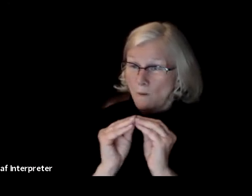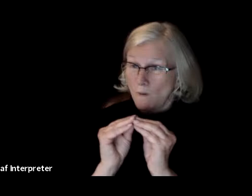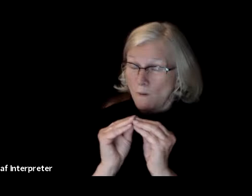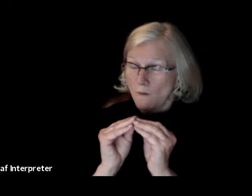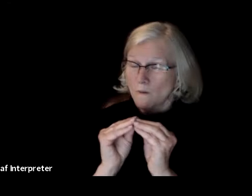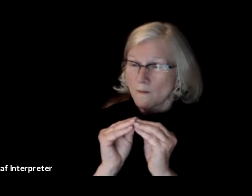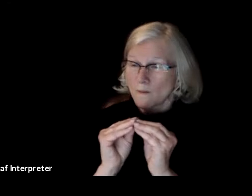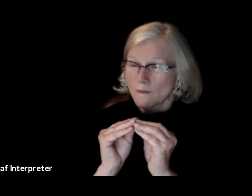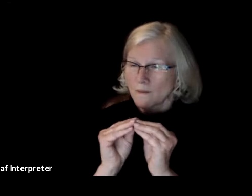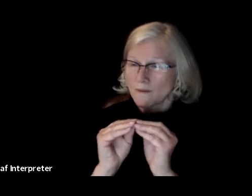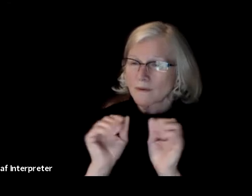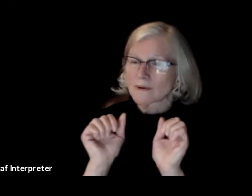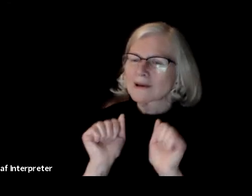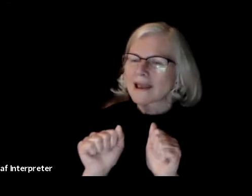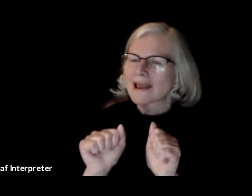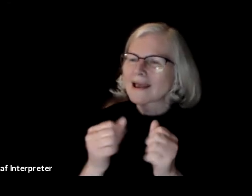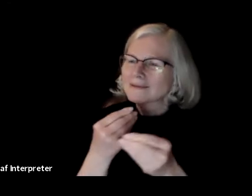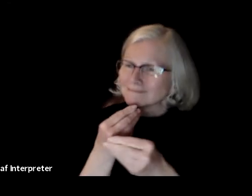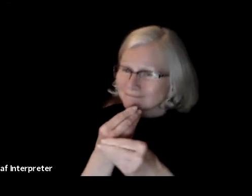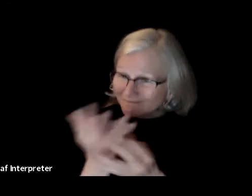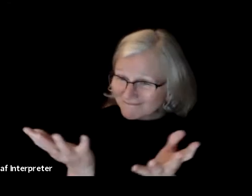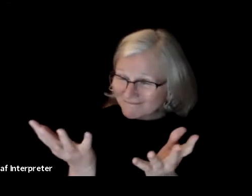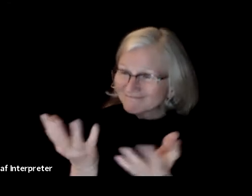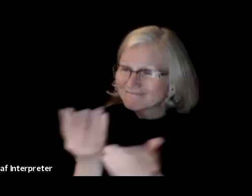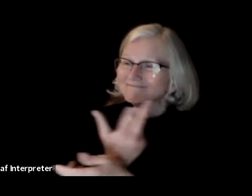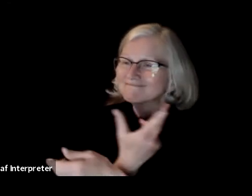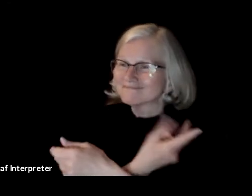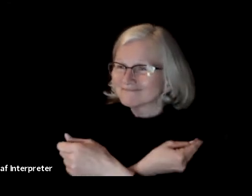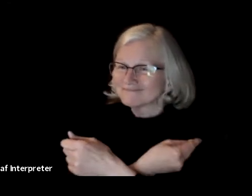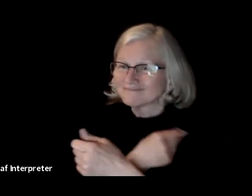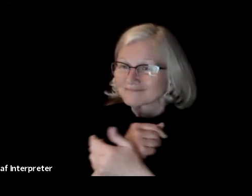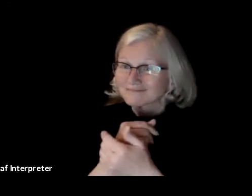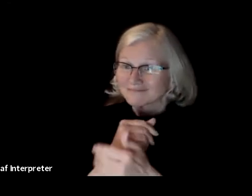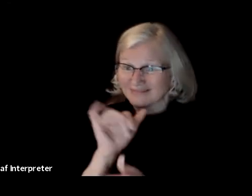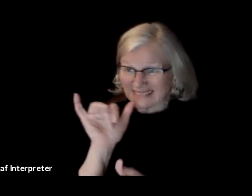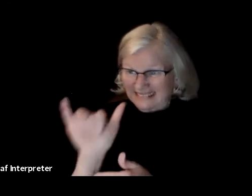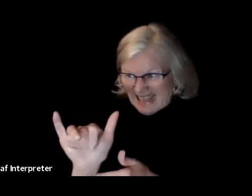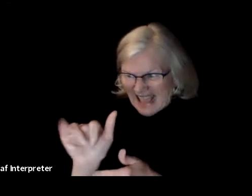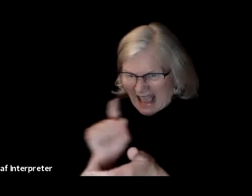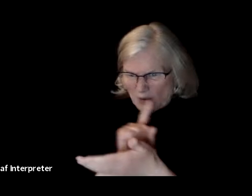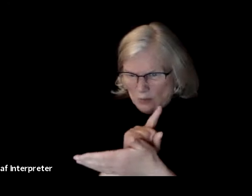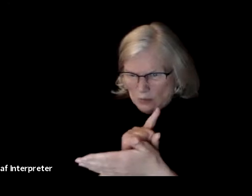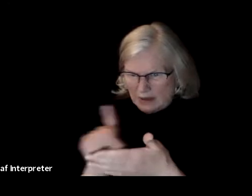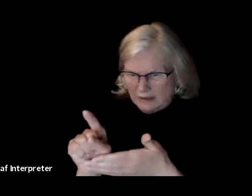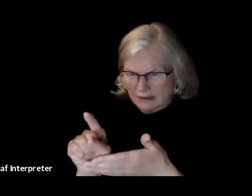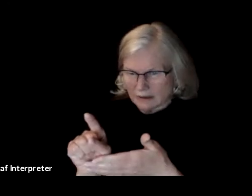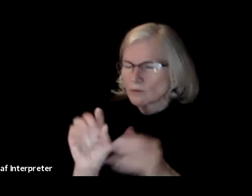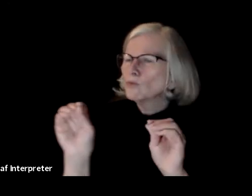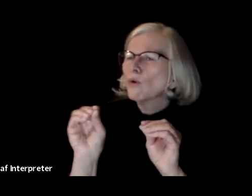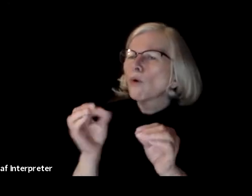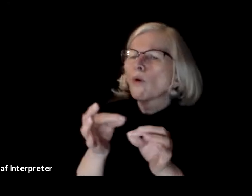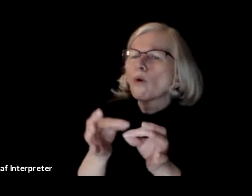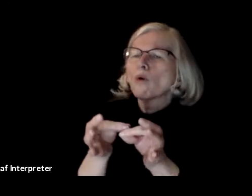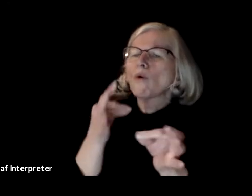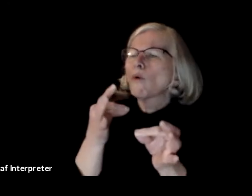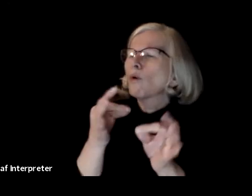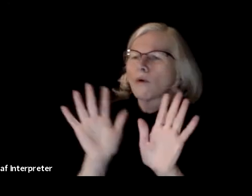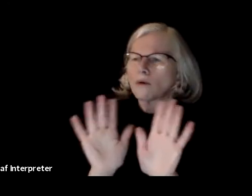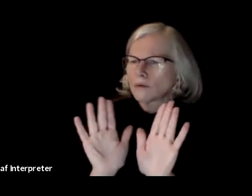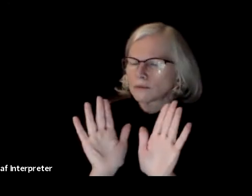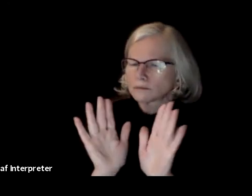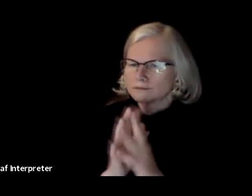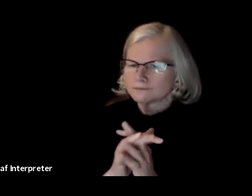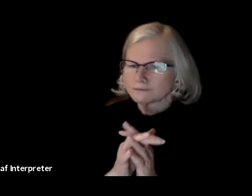every dose administered in the week that we get it, and that there's no slowing down or waiting for an eligible